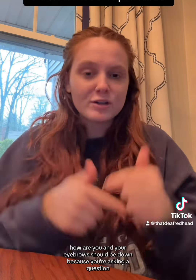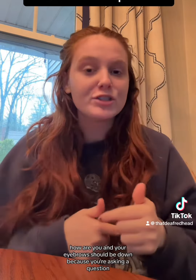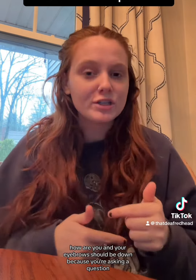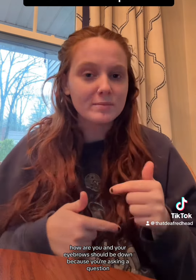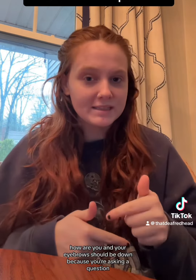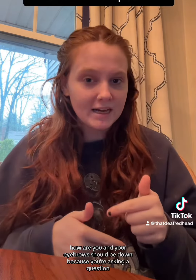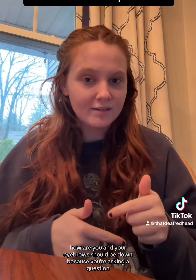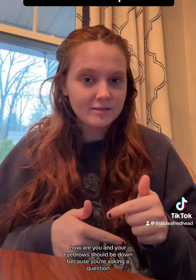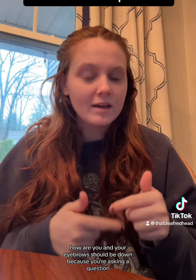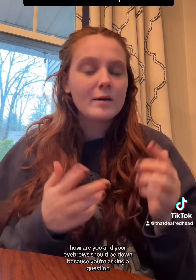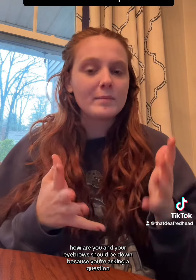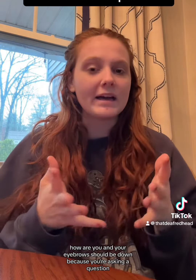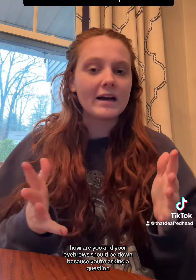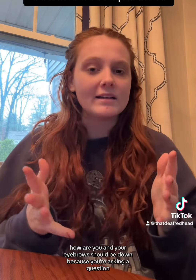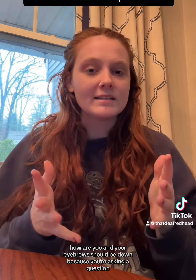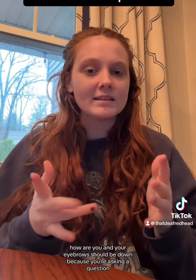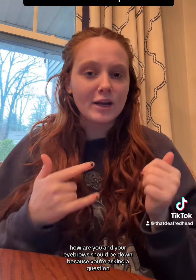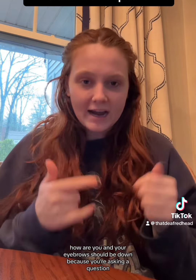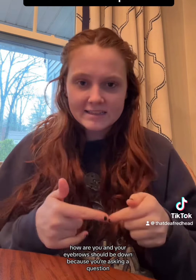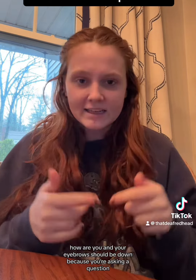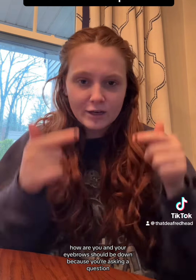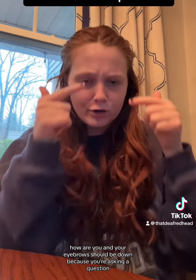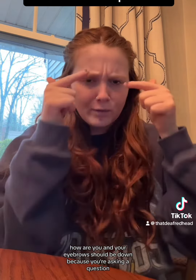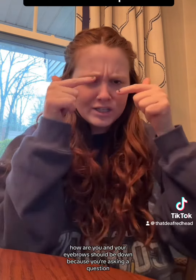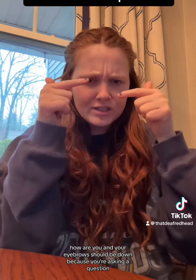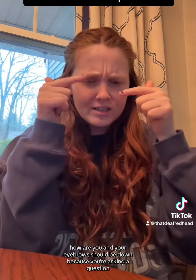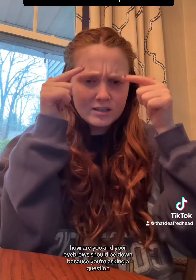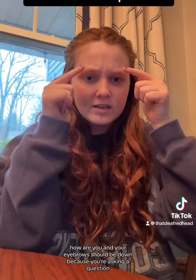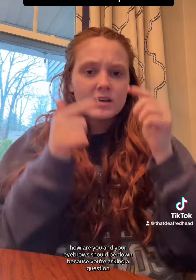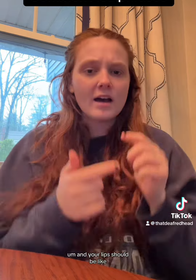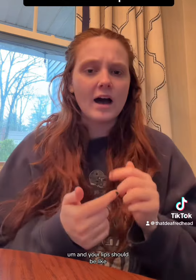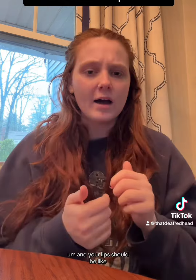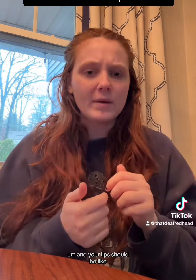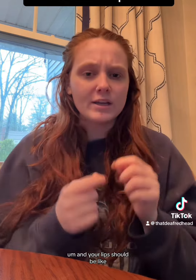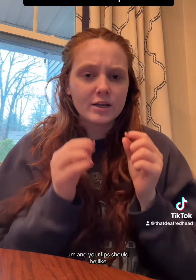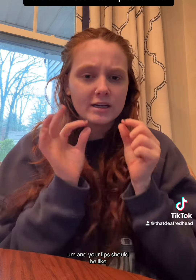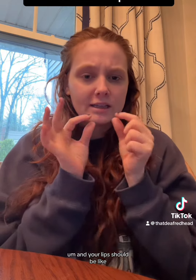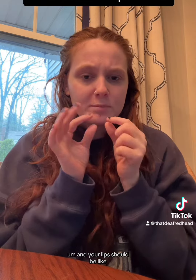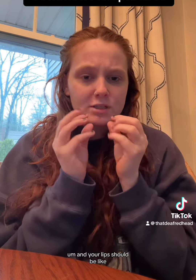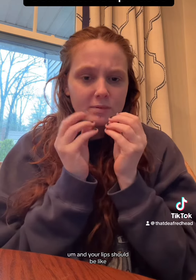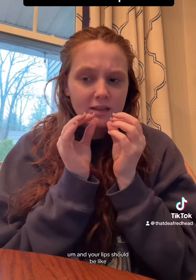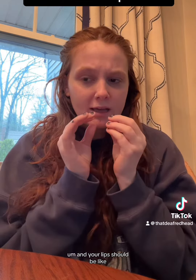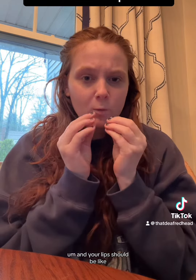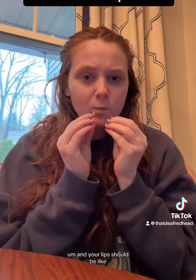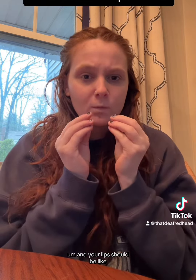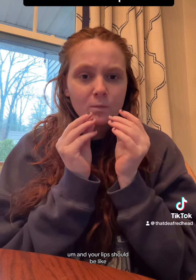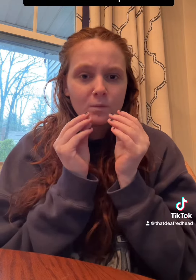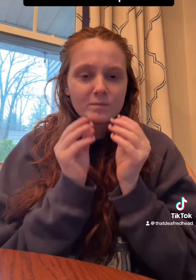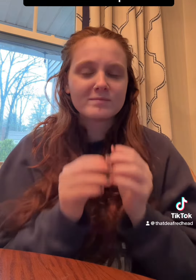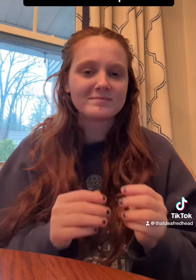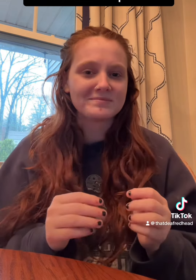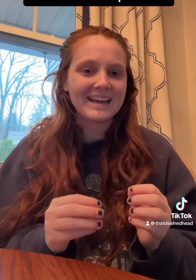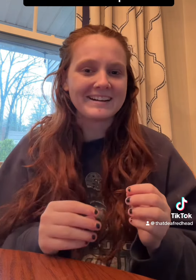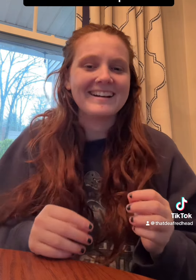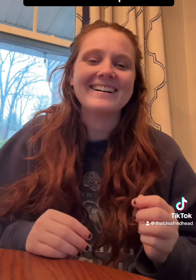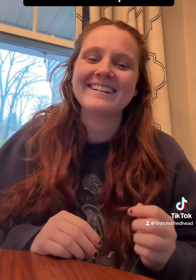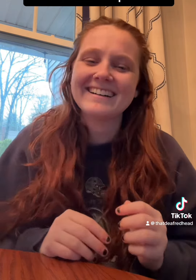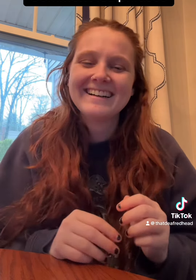should be down because you're asking a question, and your lips should be like, I don't know.